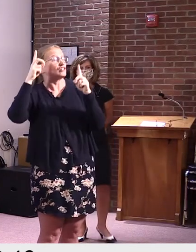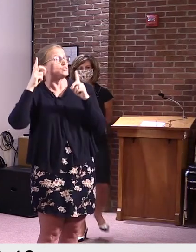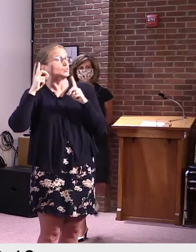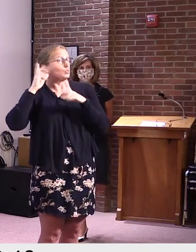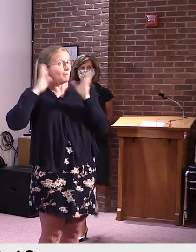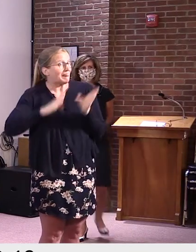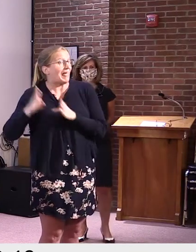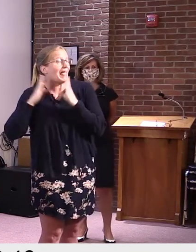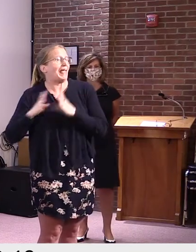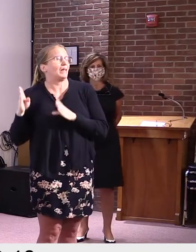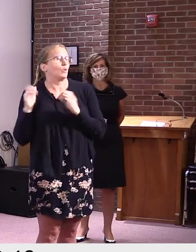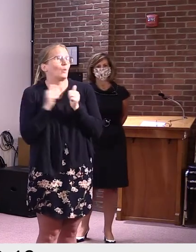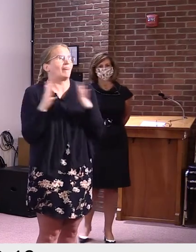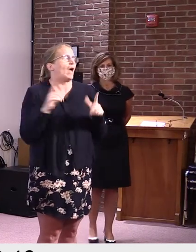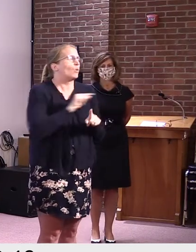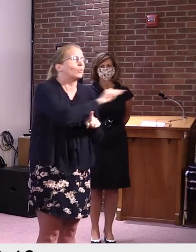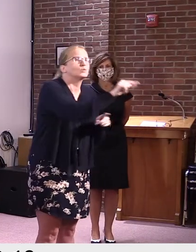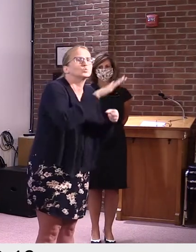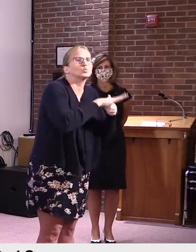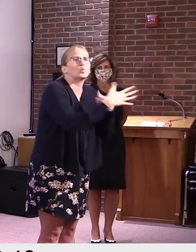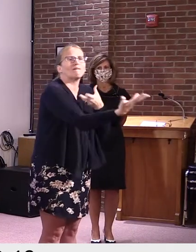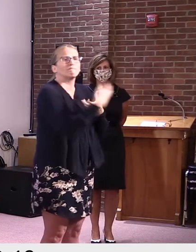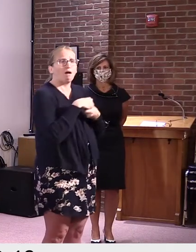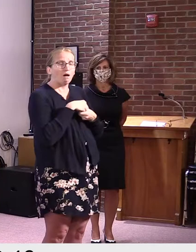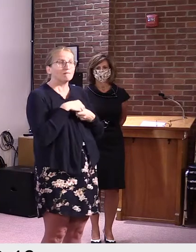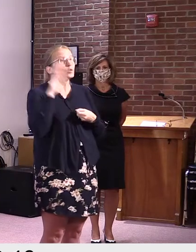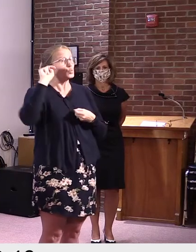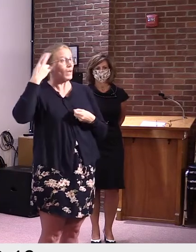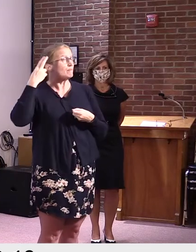something like this. Is Vermont going to follow suit with that?